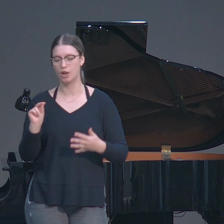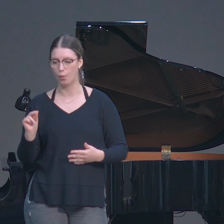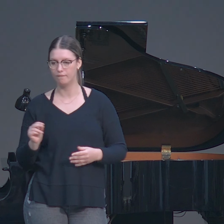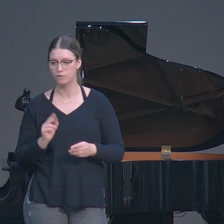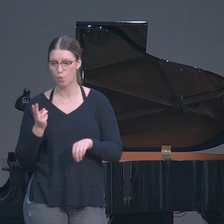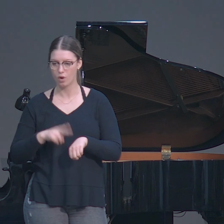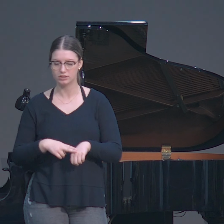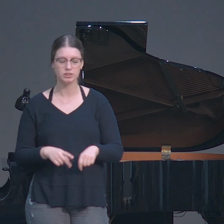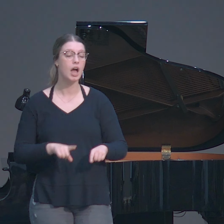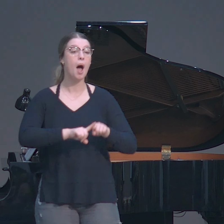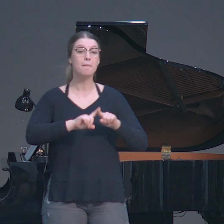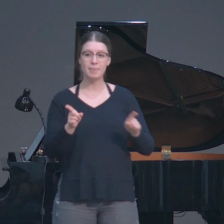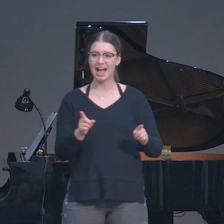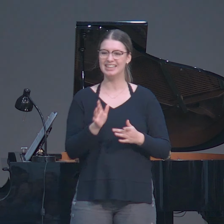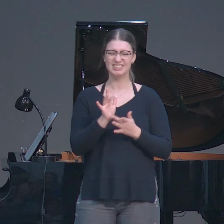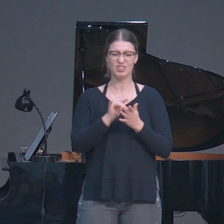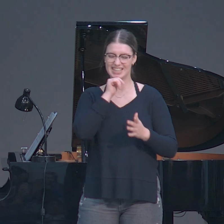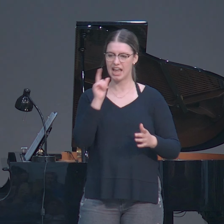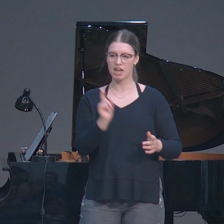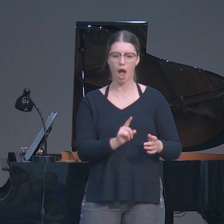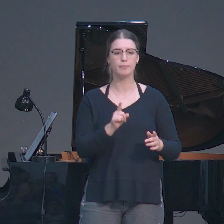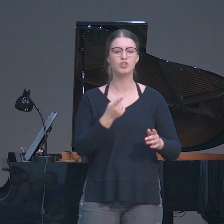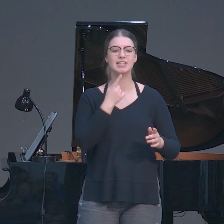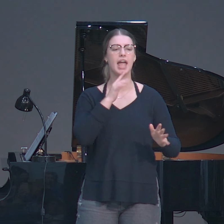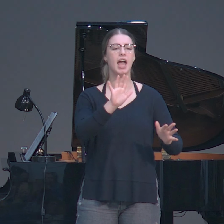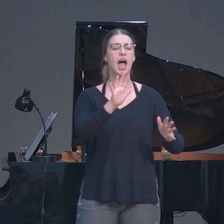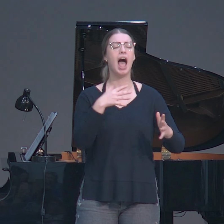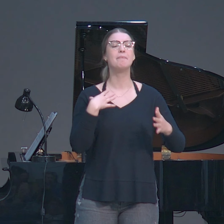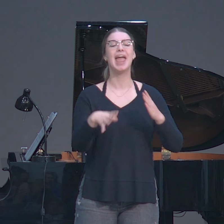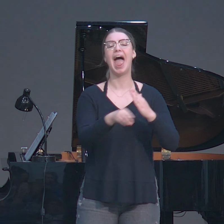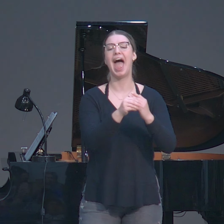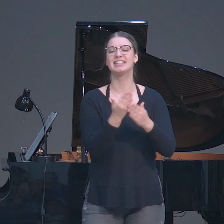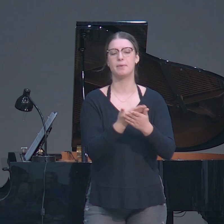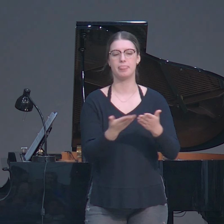He didn't come to just be, you know, sewn onto that covenant.